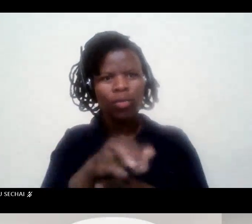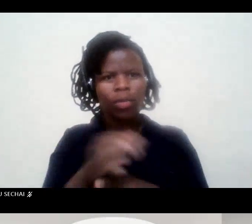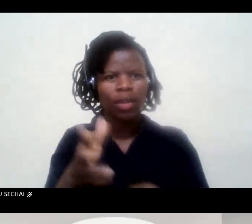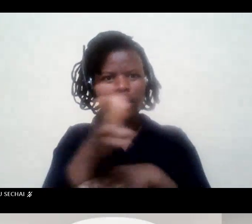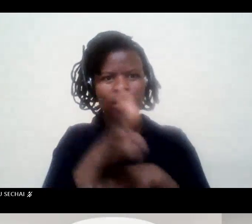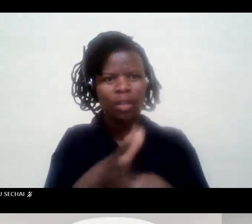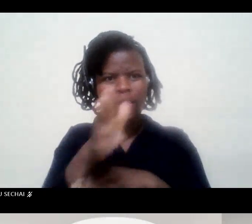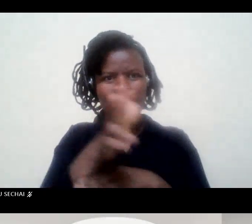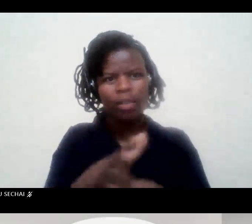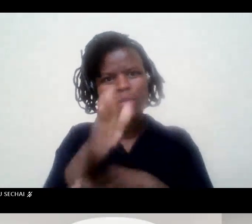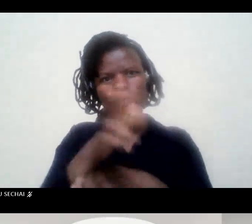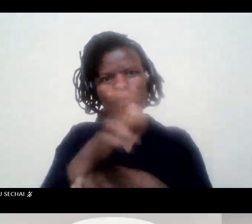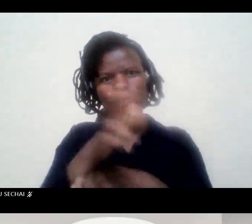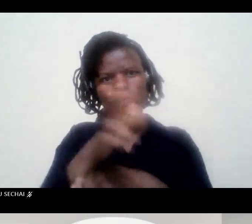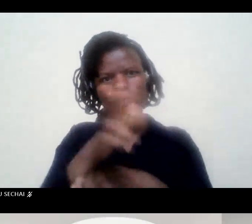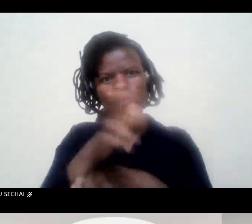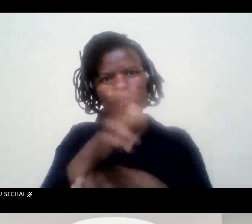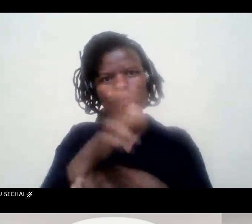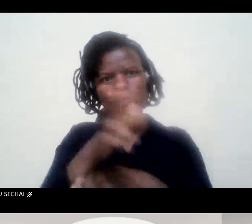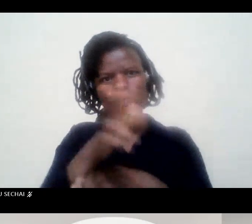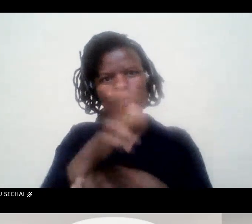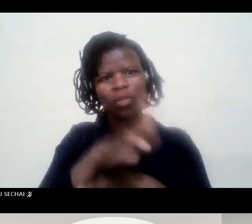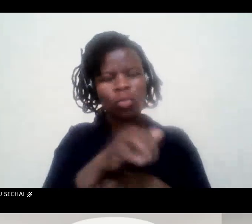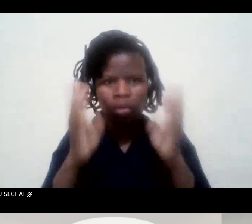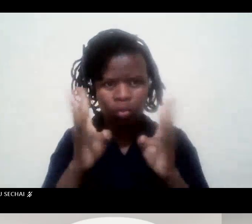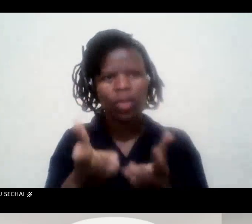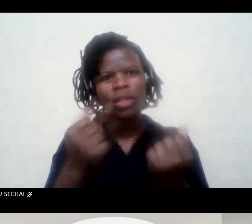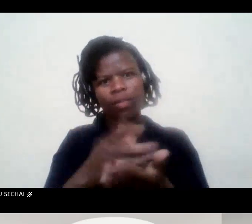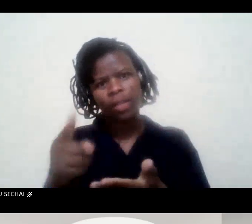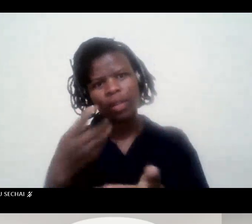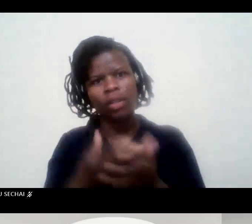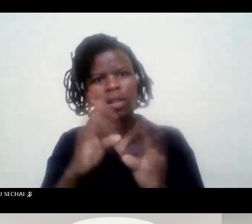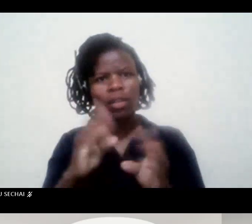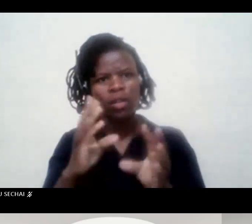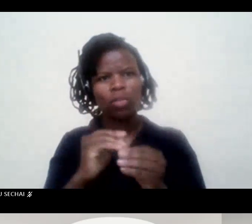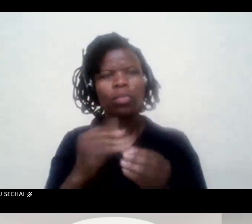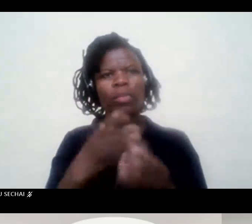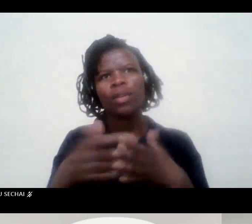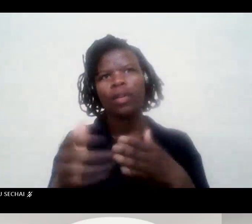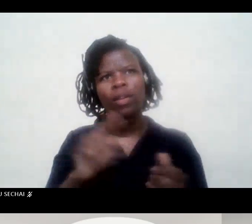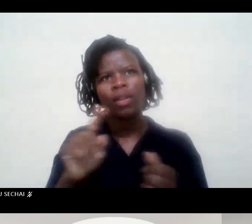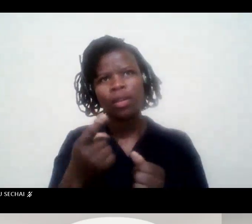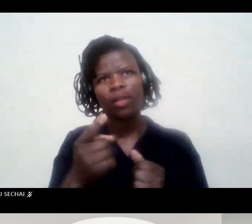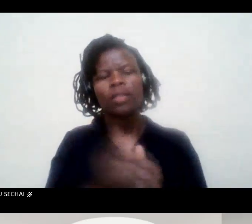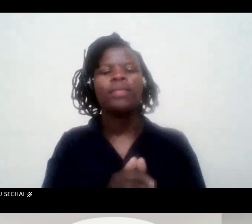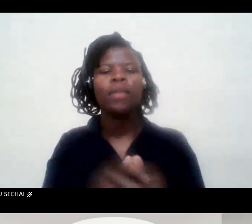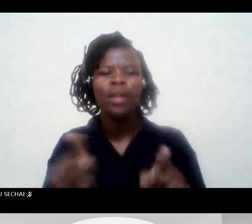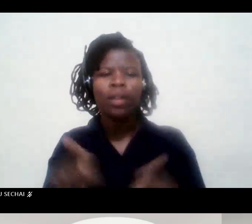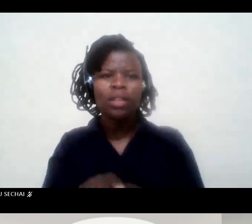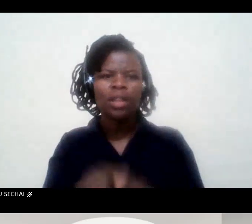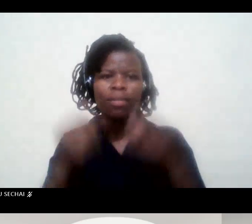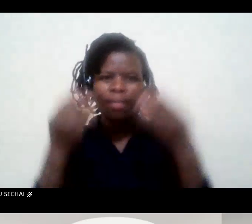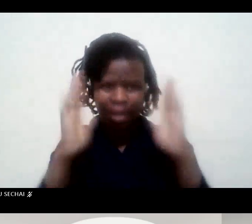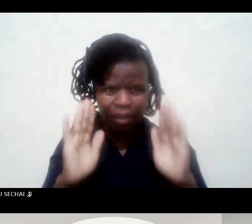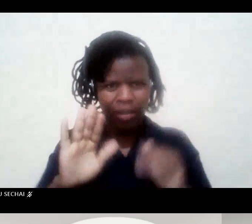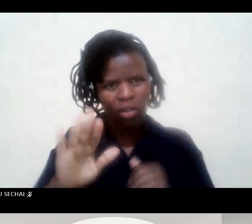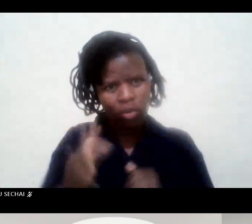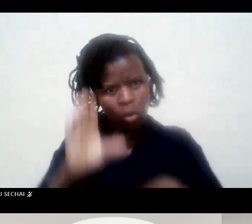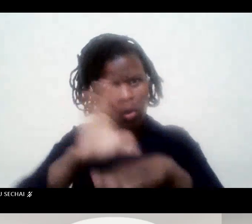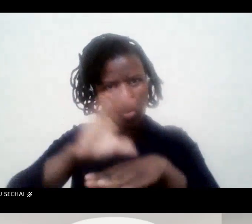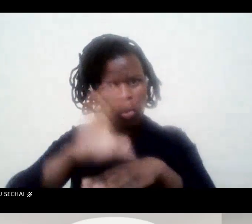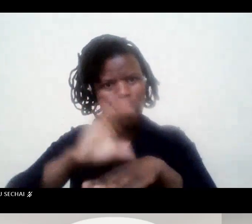saw. So what questions arose, areas of clarification, or comments from